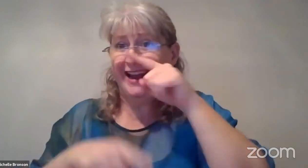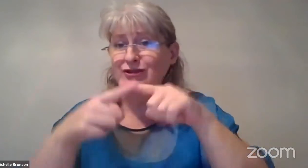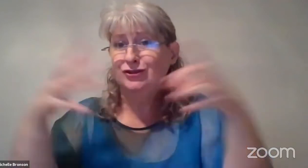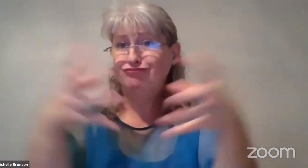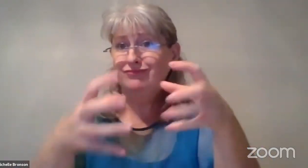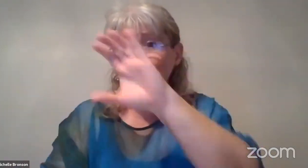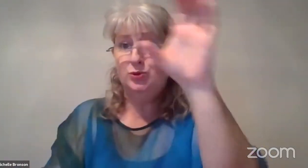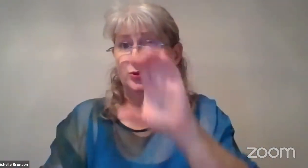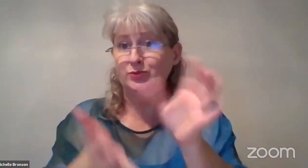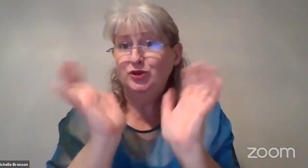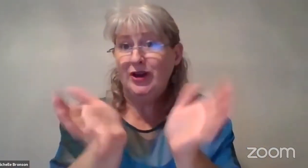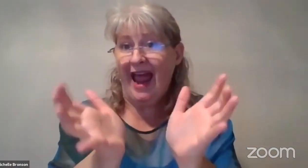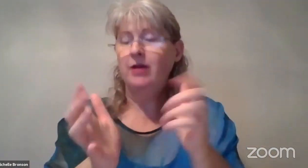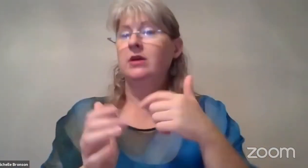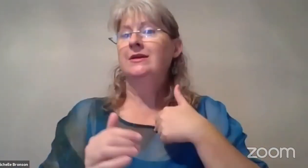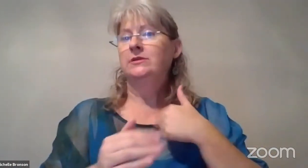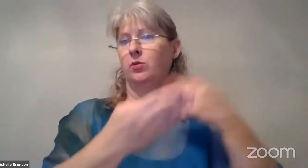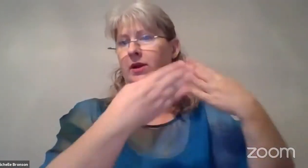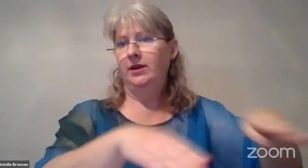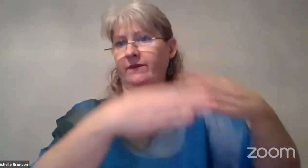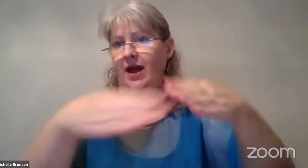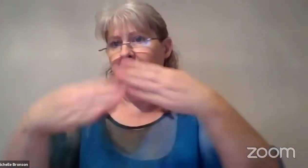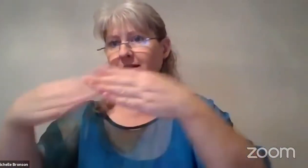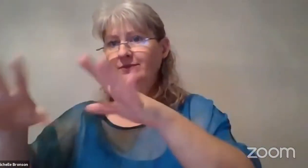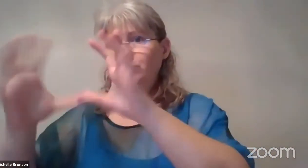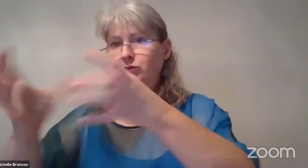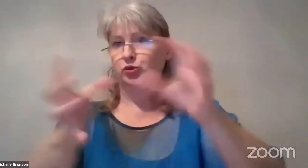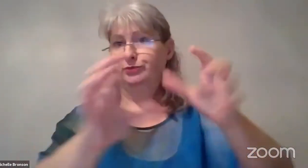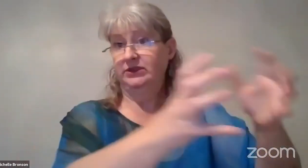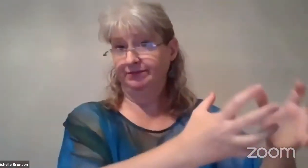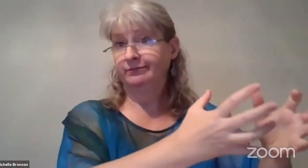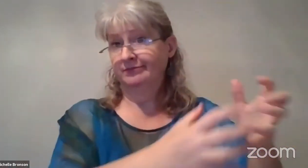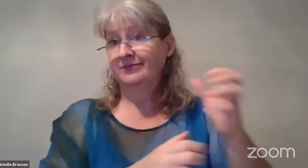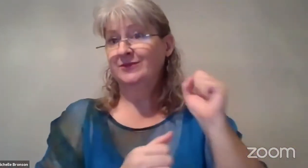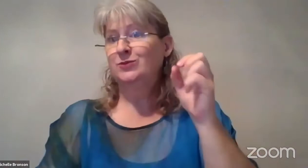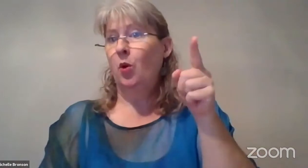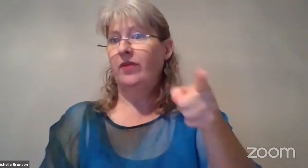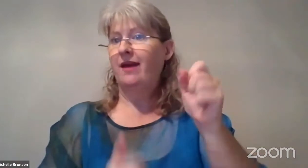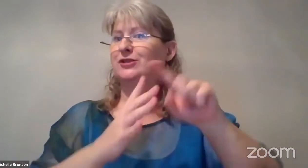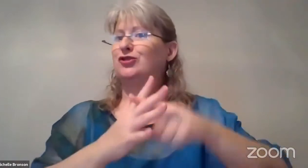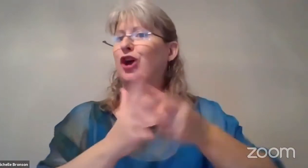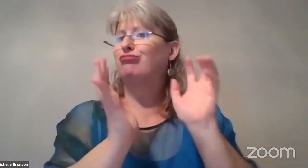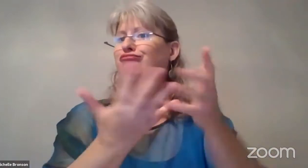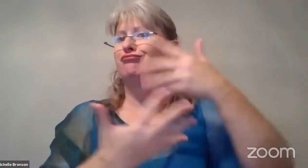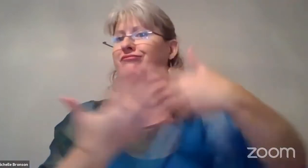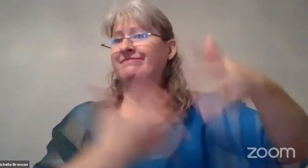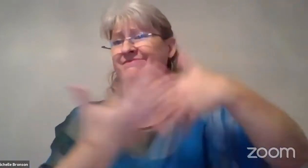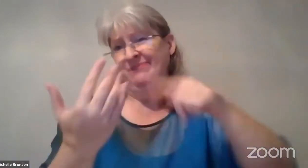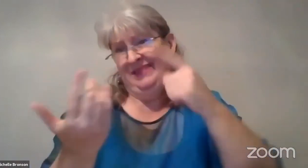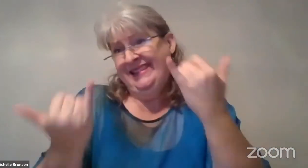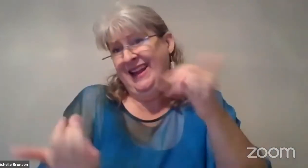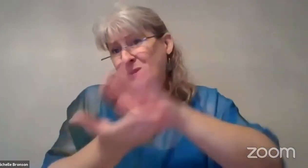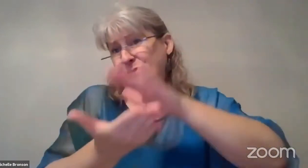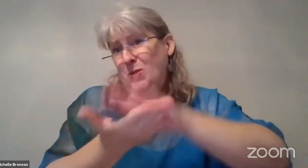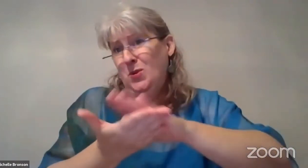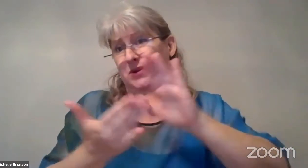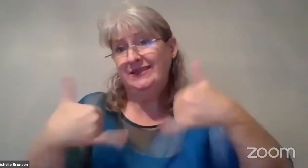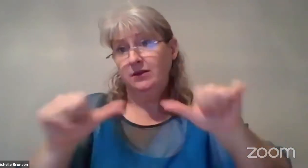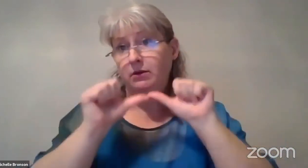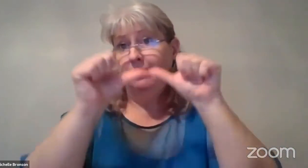us asking if we have anything available to allow children, tweens, and teens to meet. So we are setting up